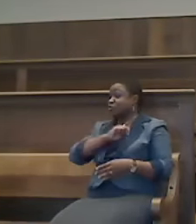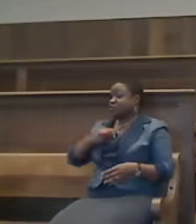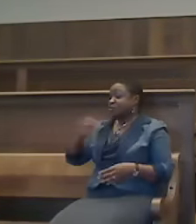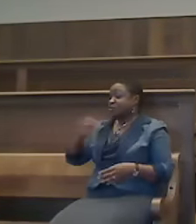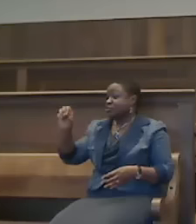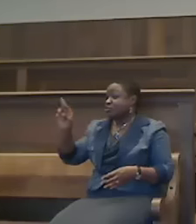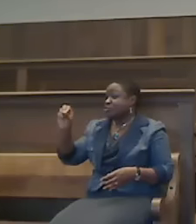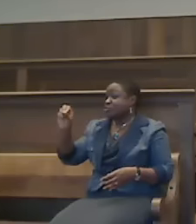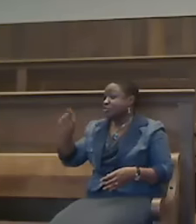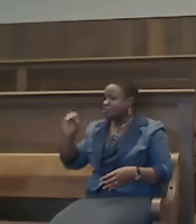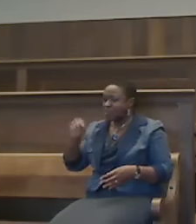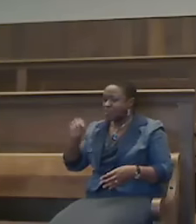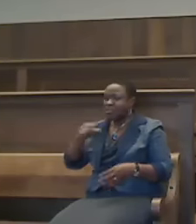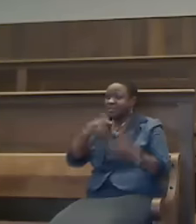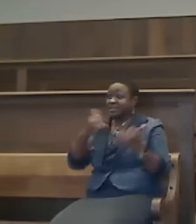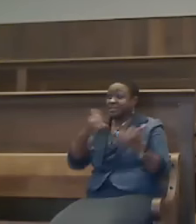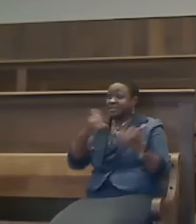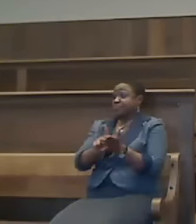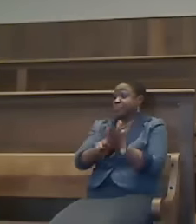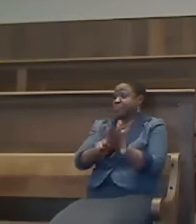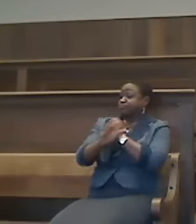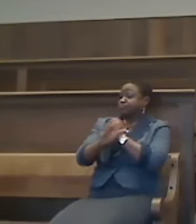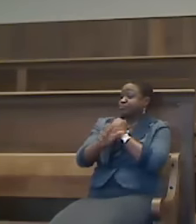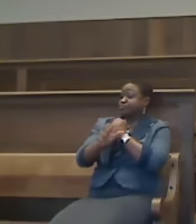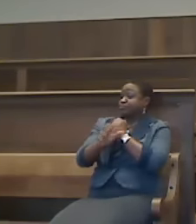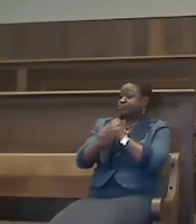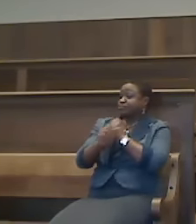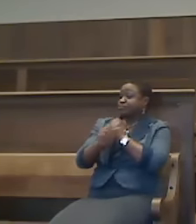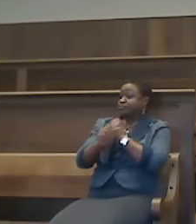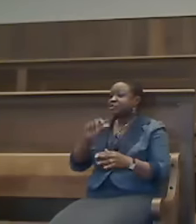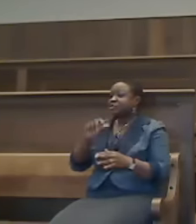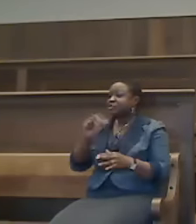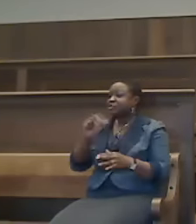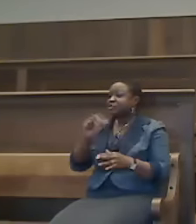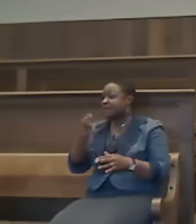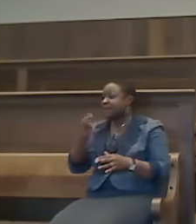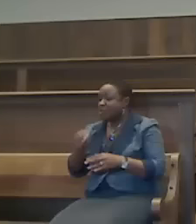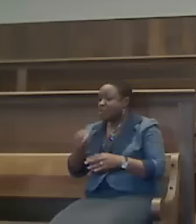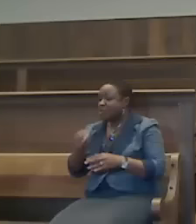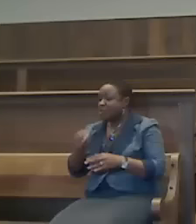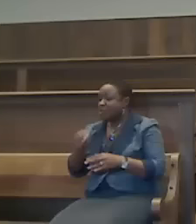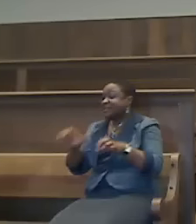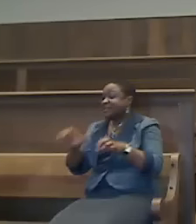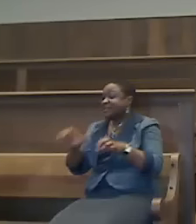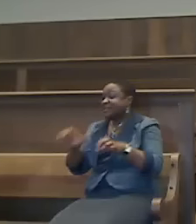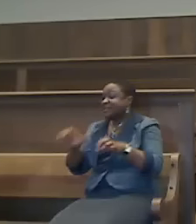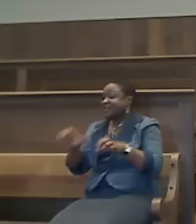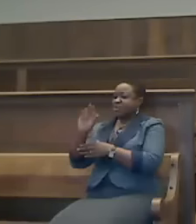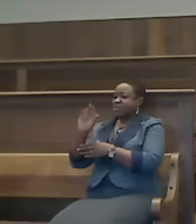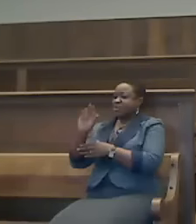getting all sorts of press on being an anti-GMO activist, Rachel Parent, and she said her skin condition and